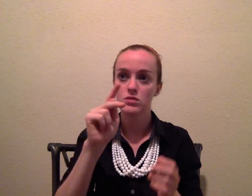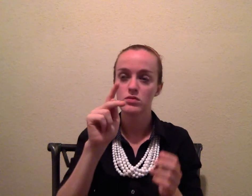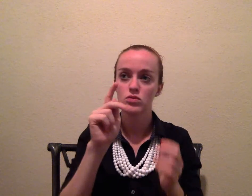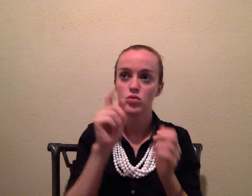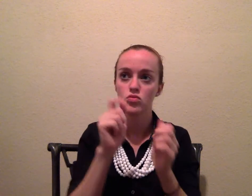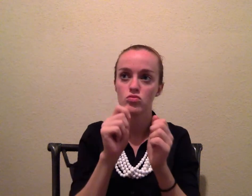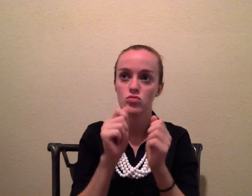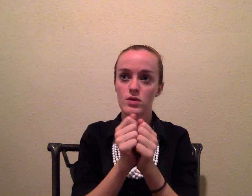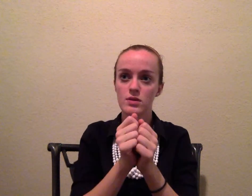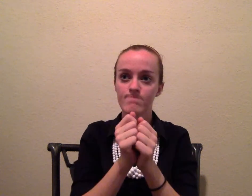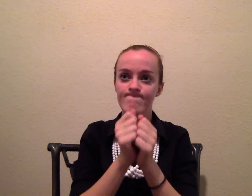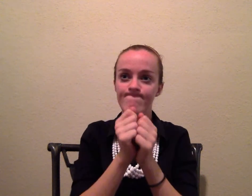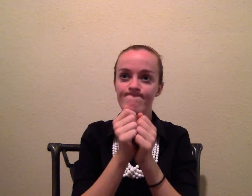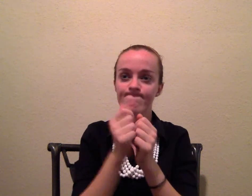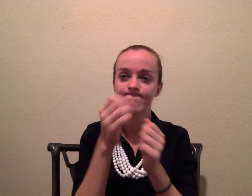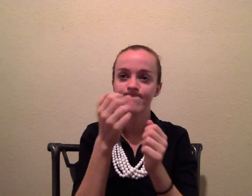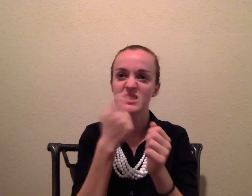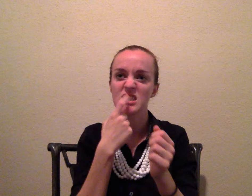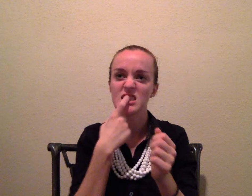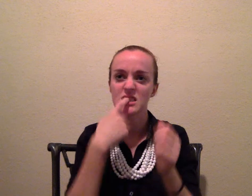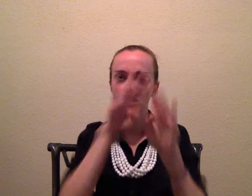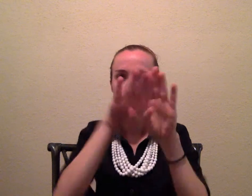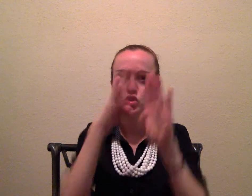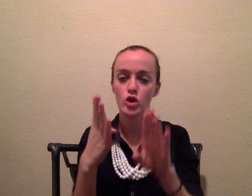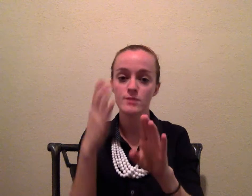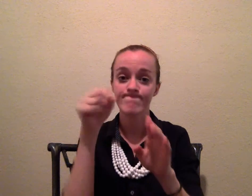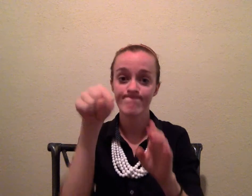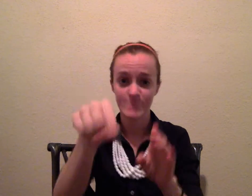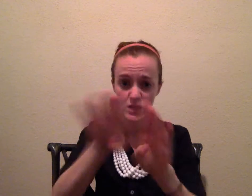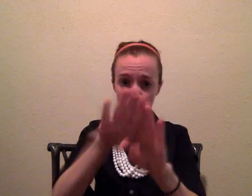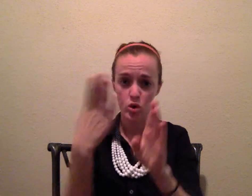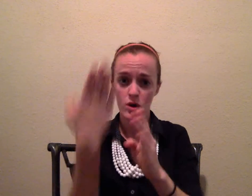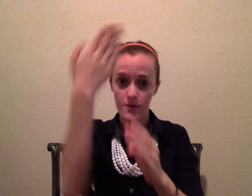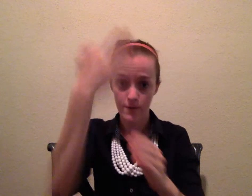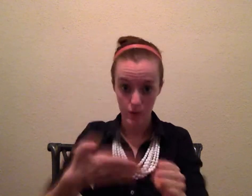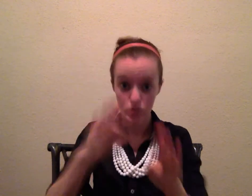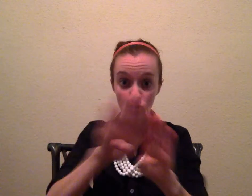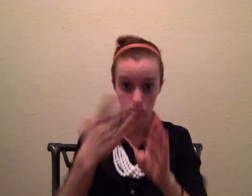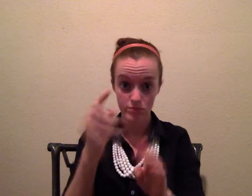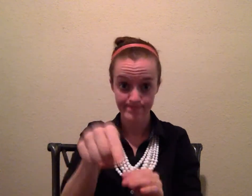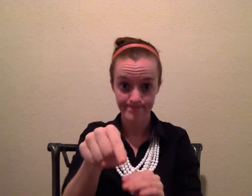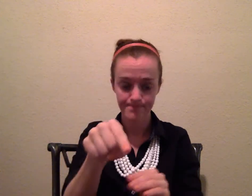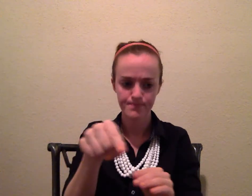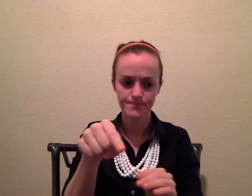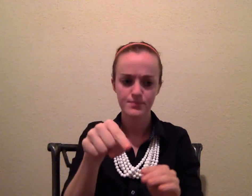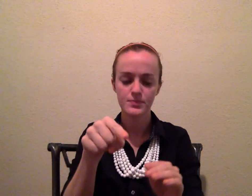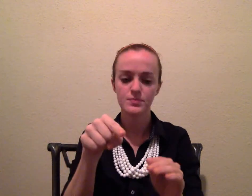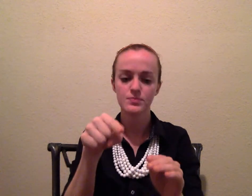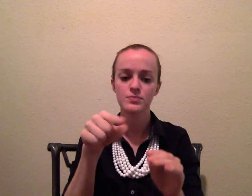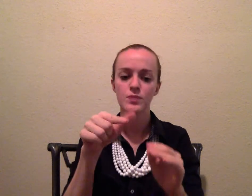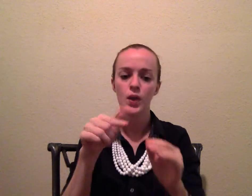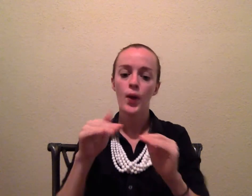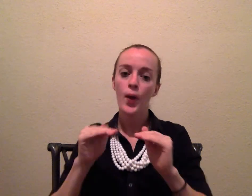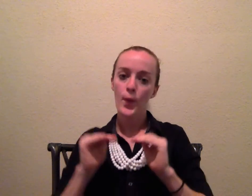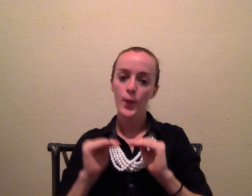here you've got an accessible door. And the approach as you go up to the building is a very gentle incline from street level, from sidewalk